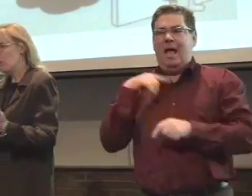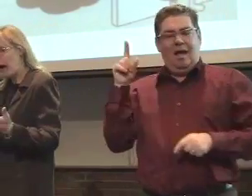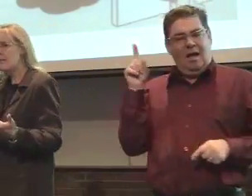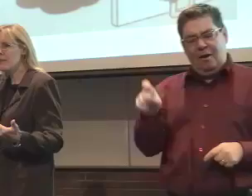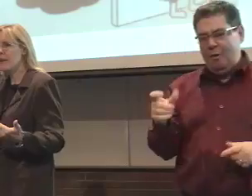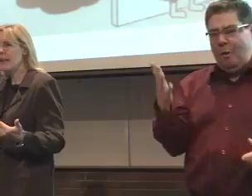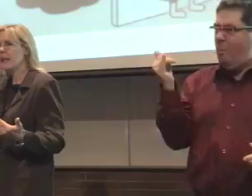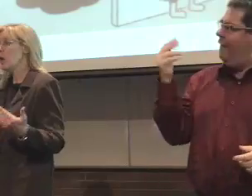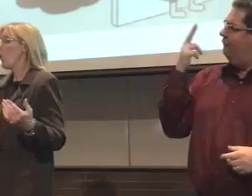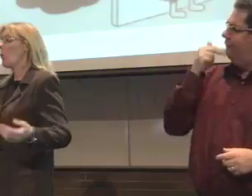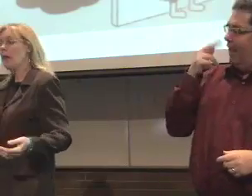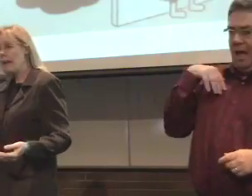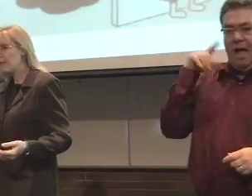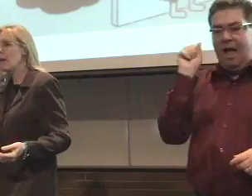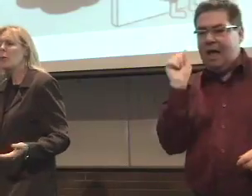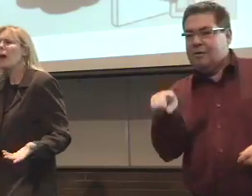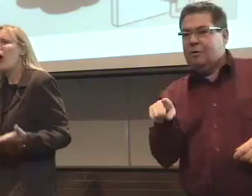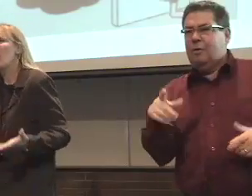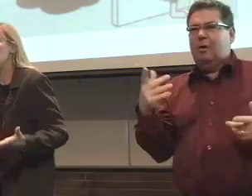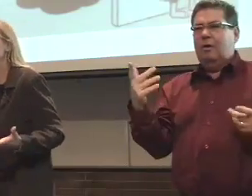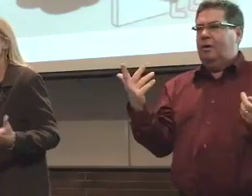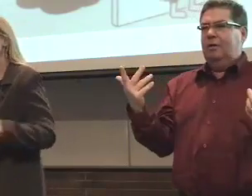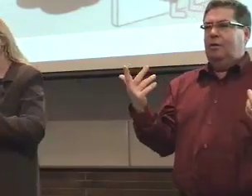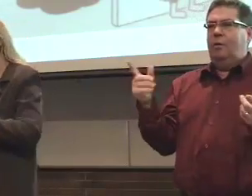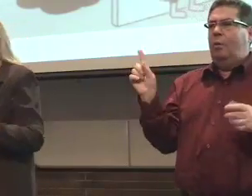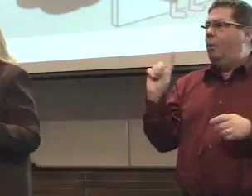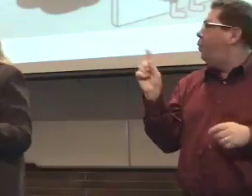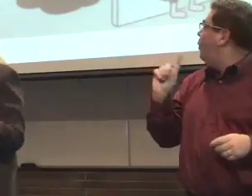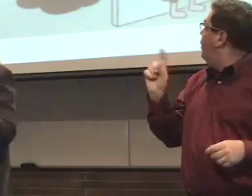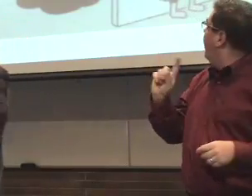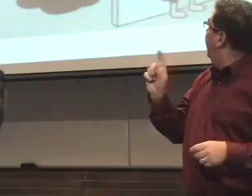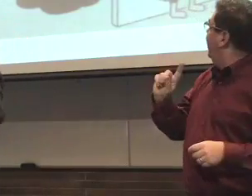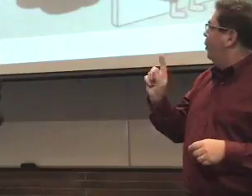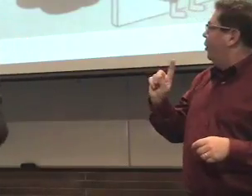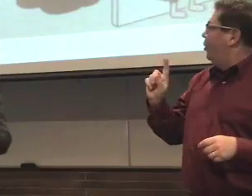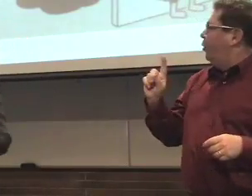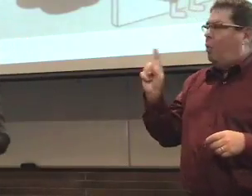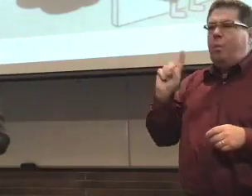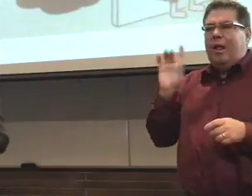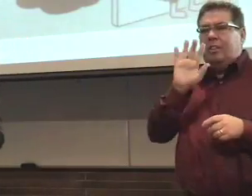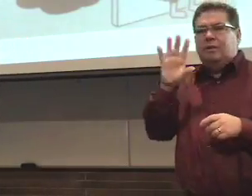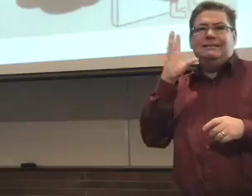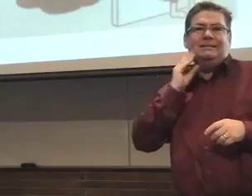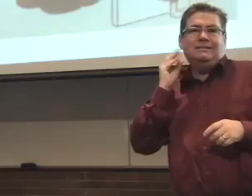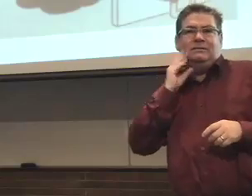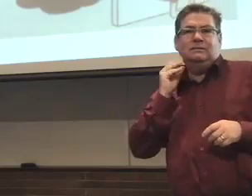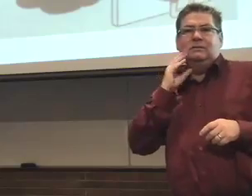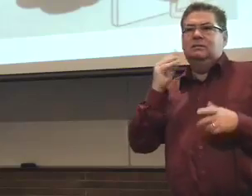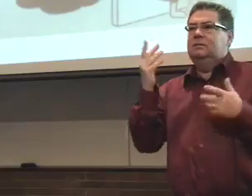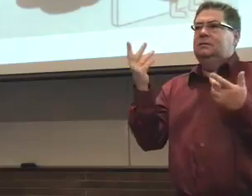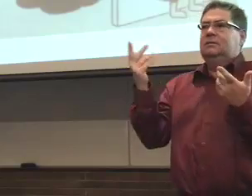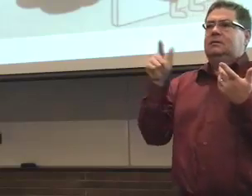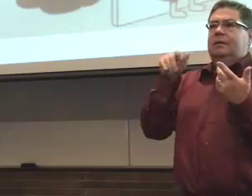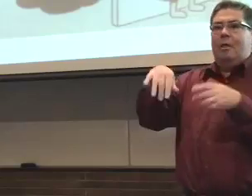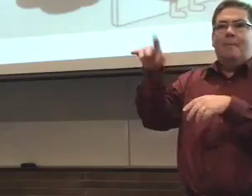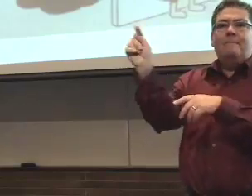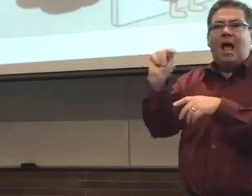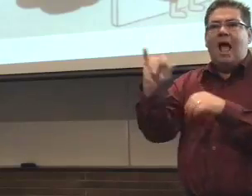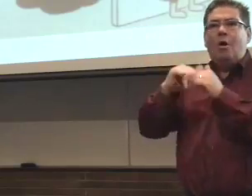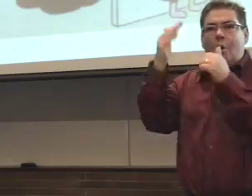why is this funny? We have to come, where are they? First, setting. Where are they? They're in the bathroom. How do you know? And giving all the cues of how